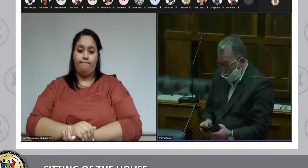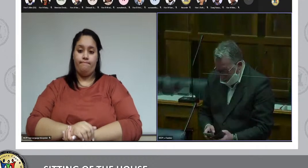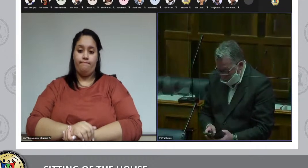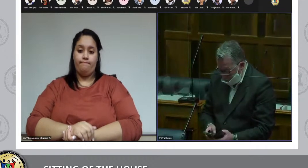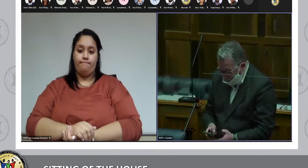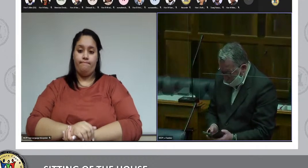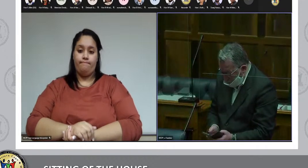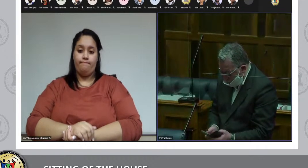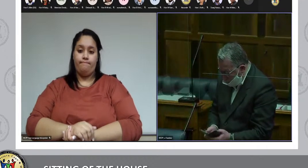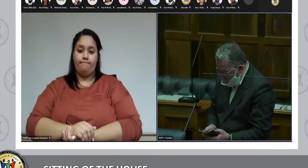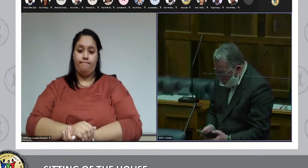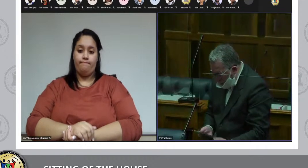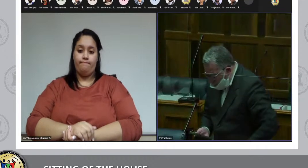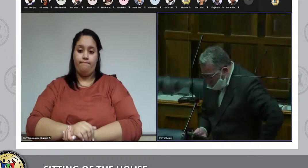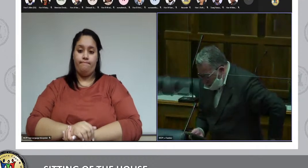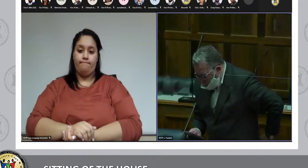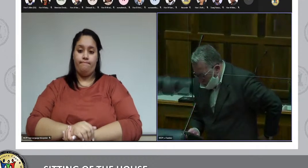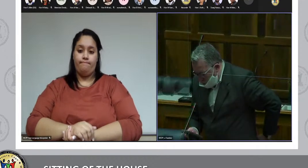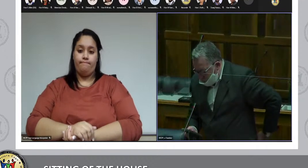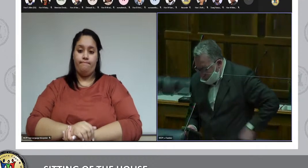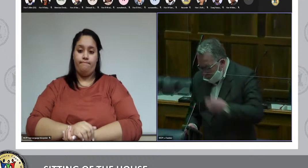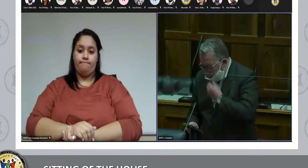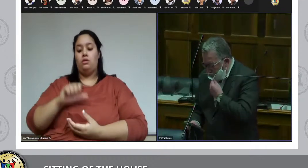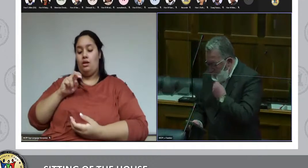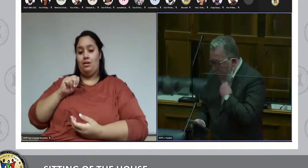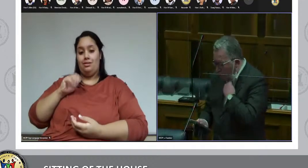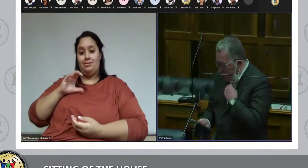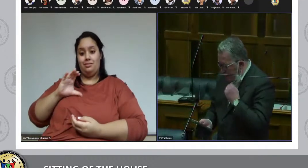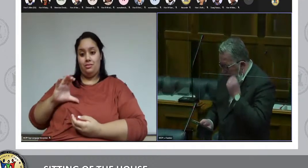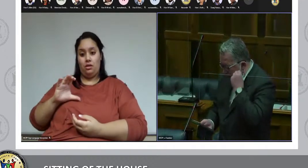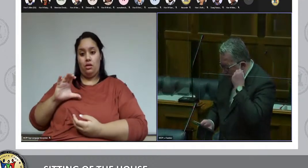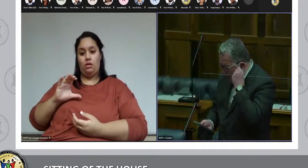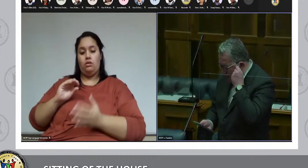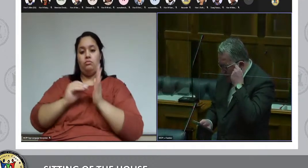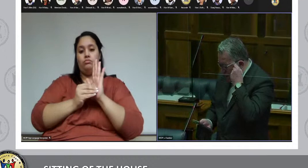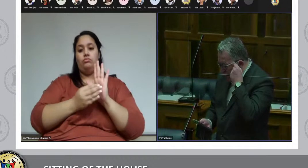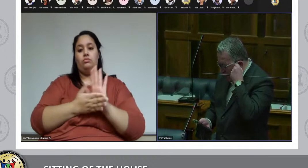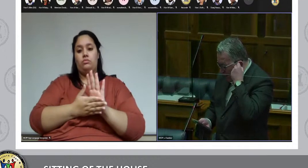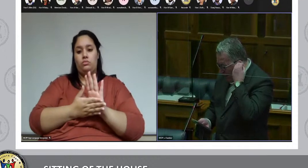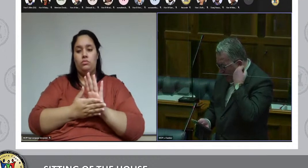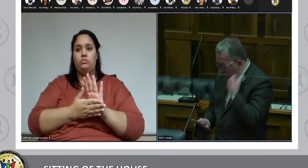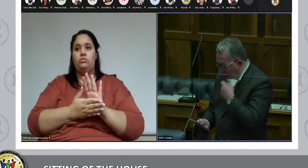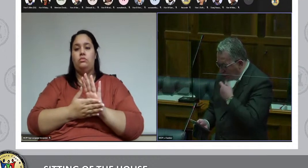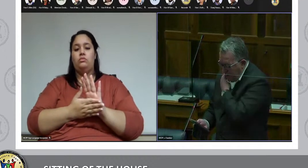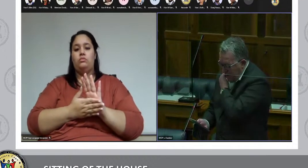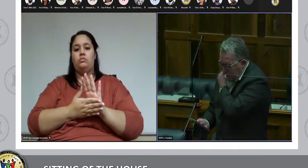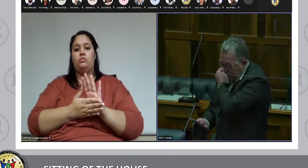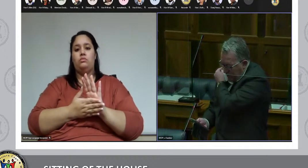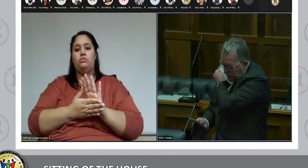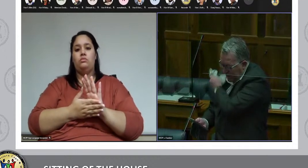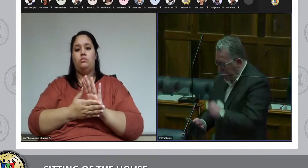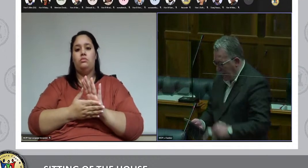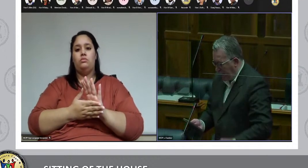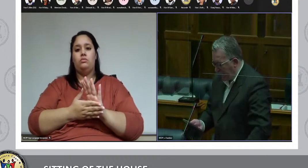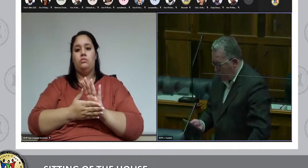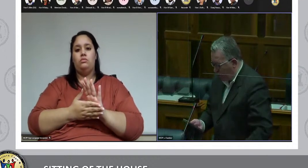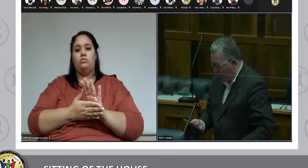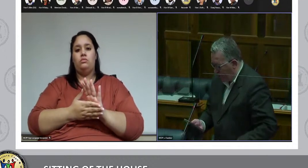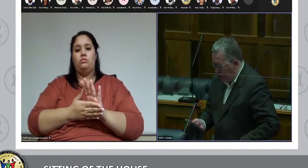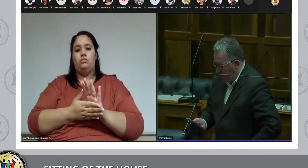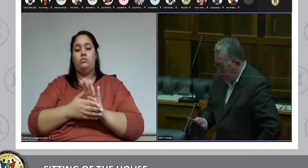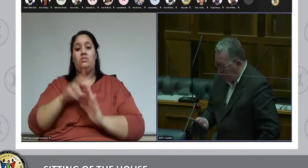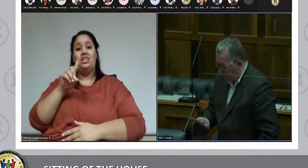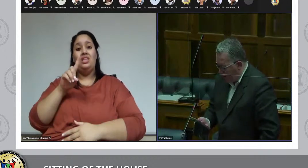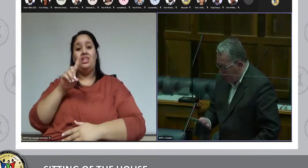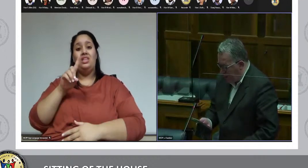Deputy Speaker, the ANC notes once again just how ironic it is that the DA has the